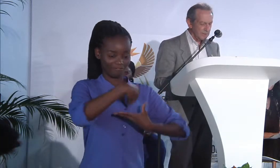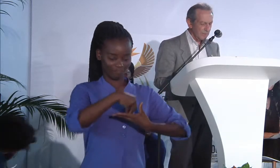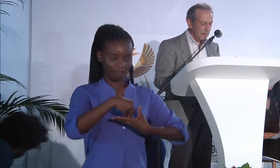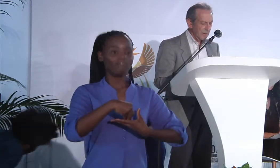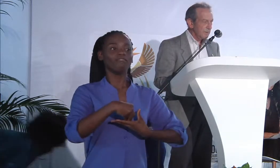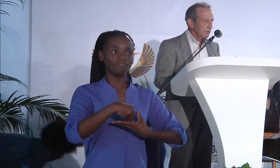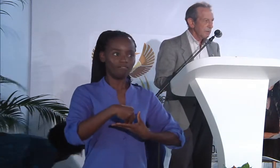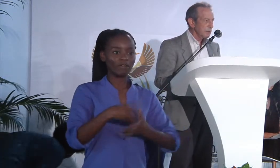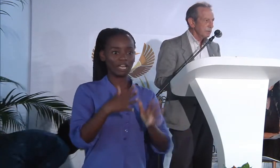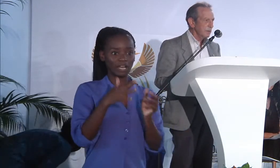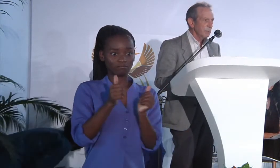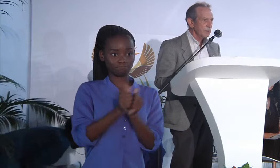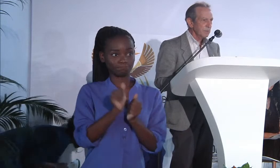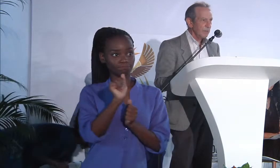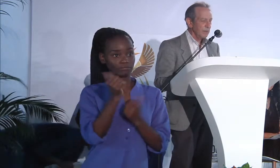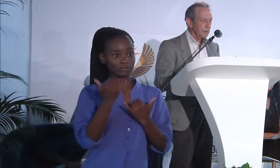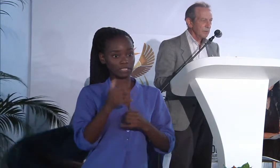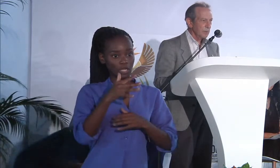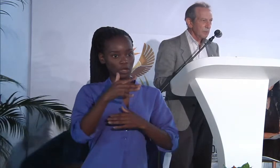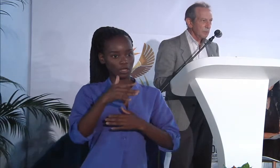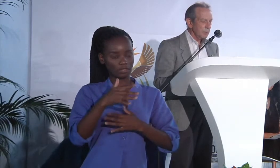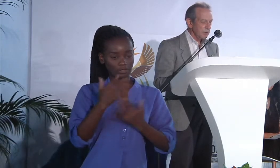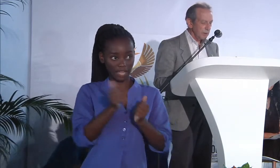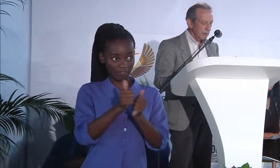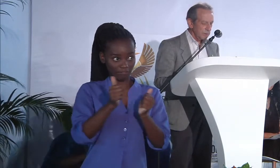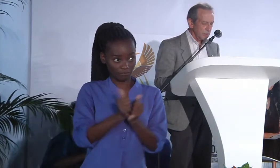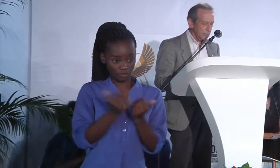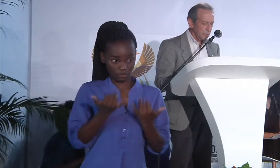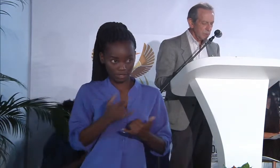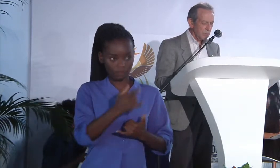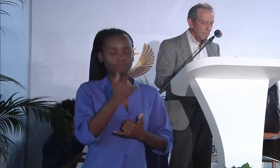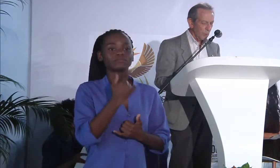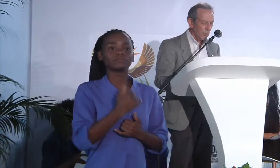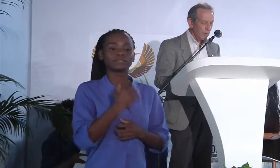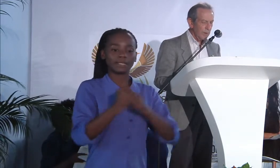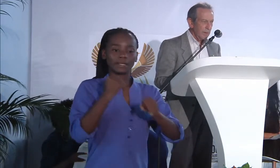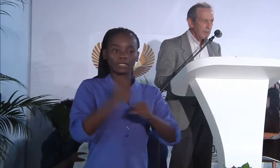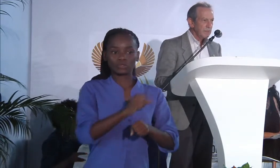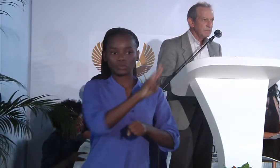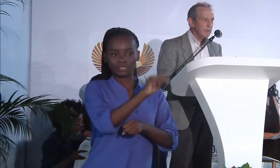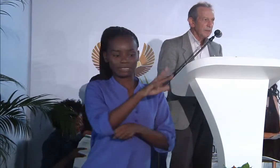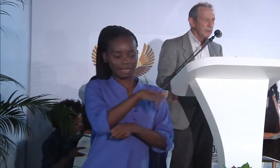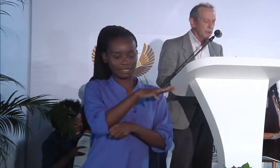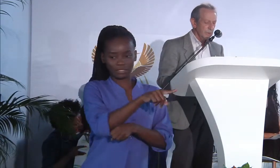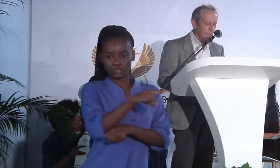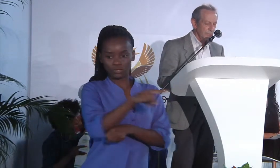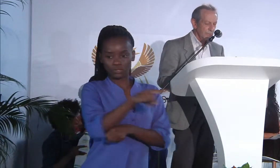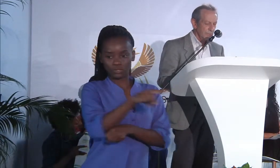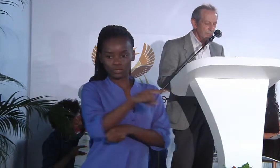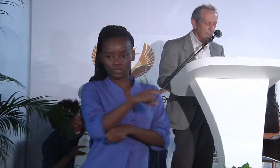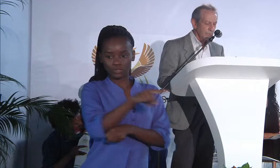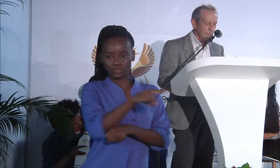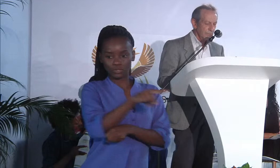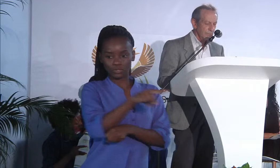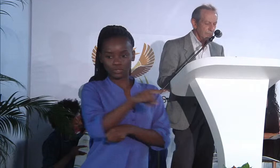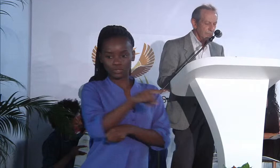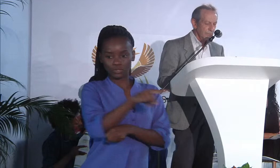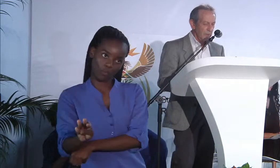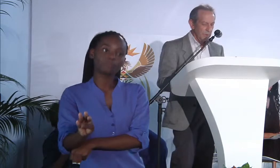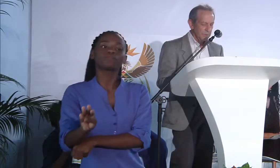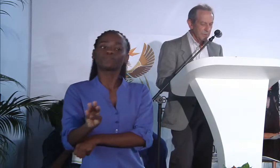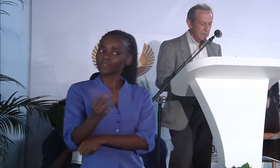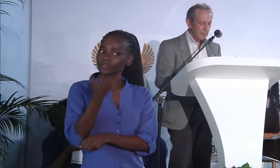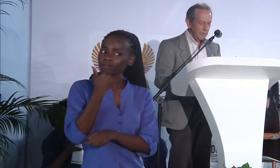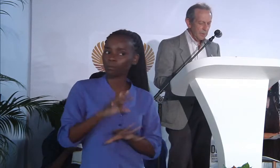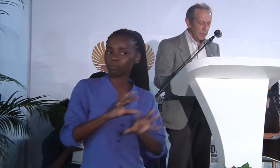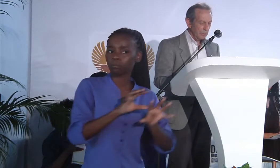publicise that the National Drug Master Plan 2019 to 2024 has been handed over to our Minister of Social